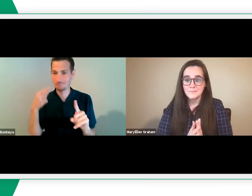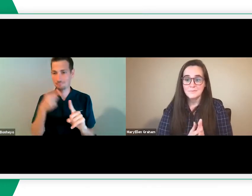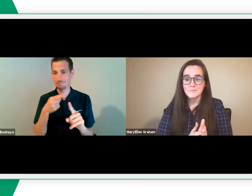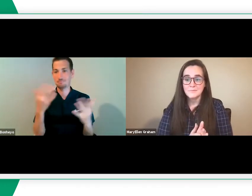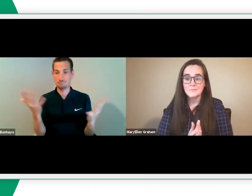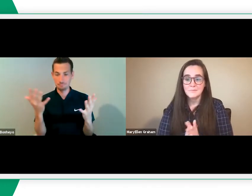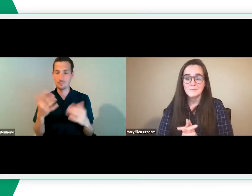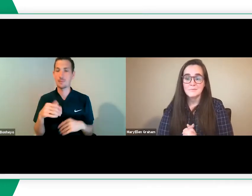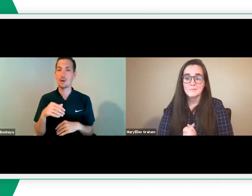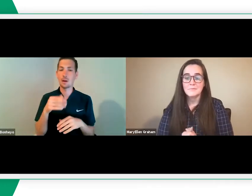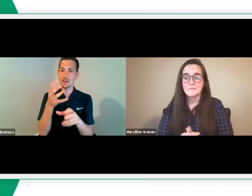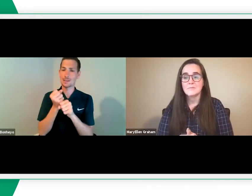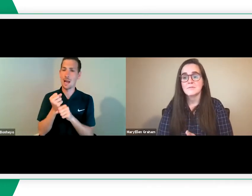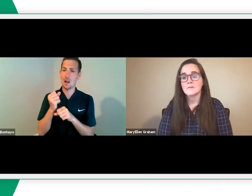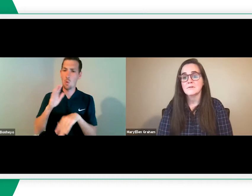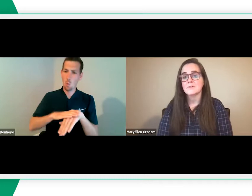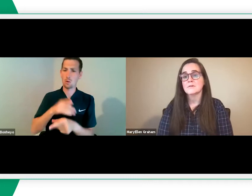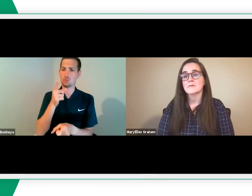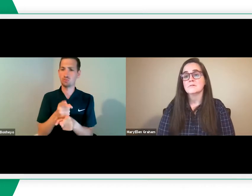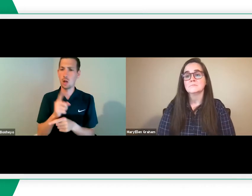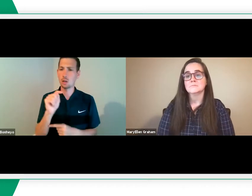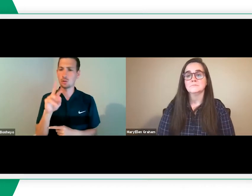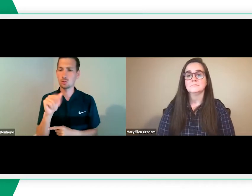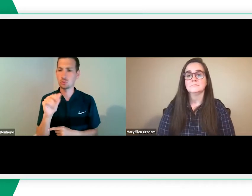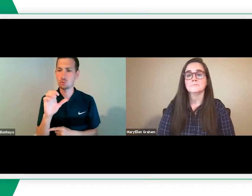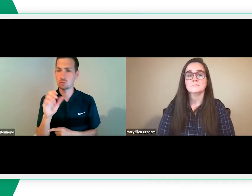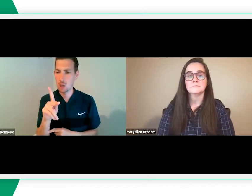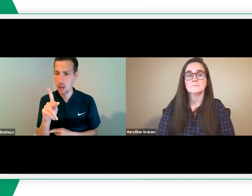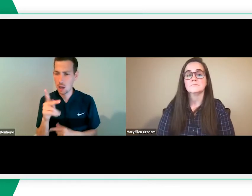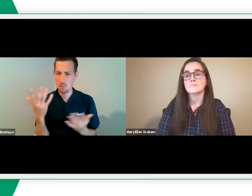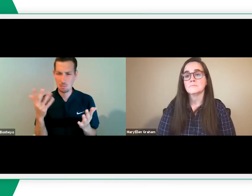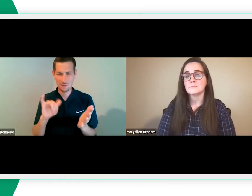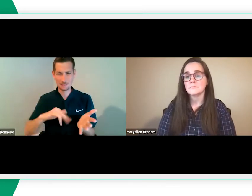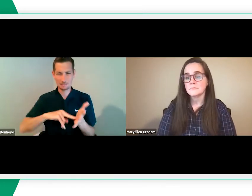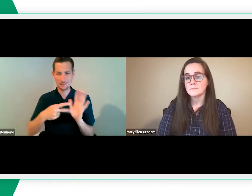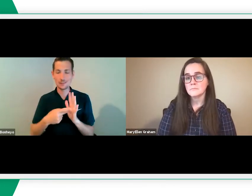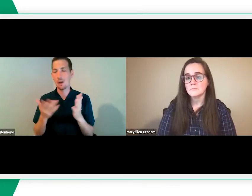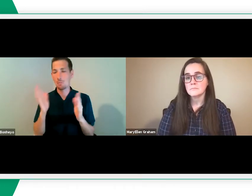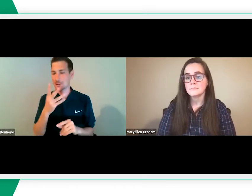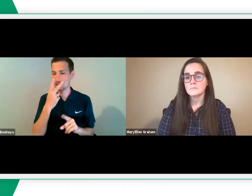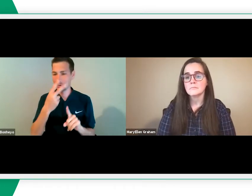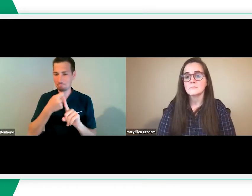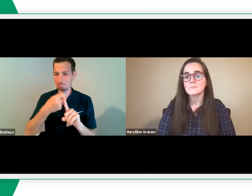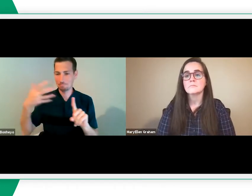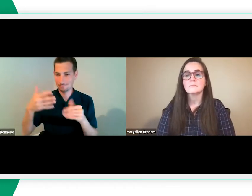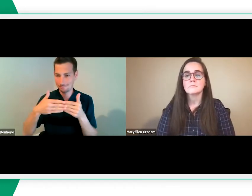6th webinar and final of Getting on the Right